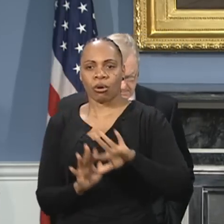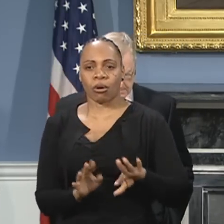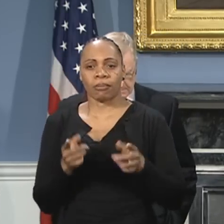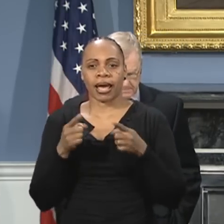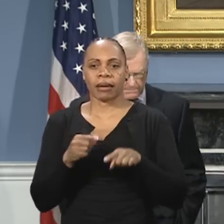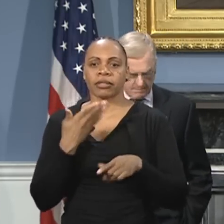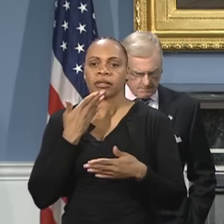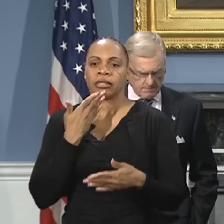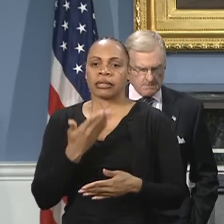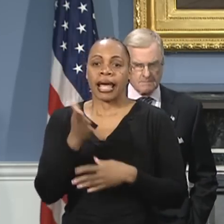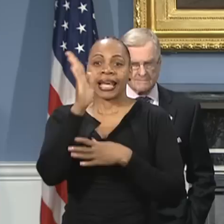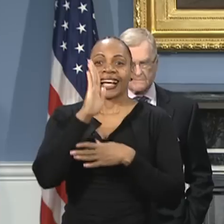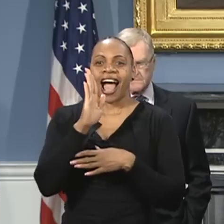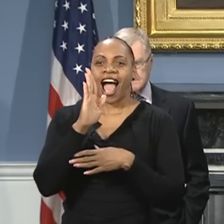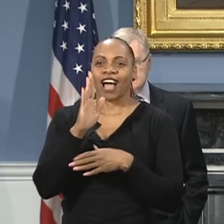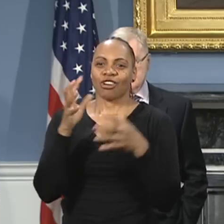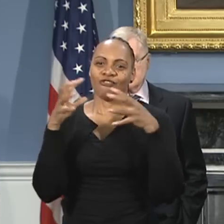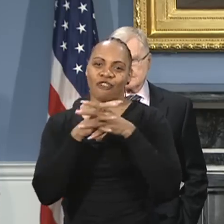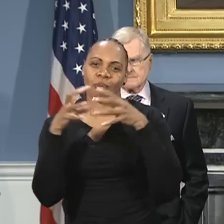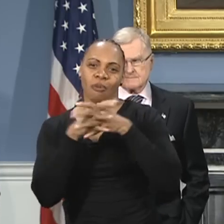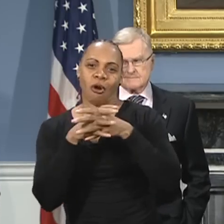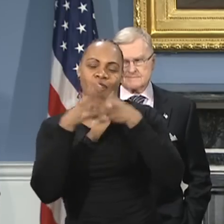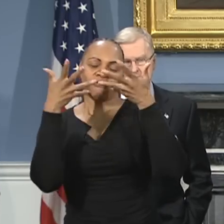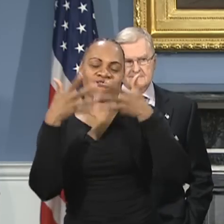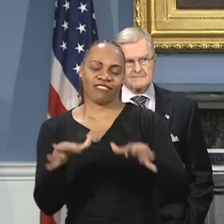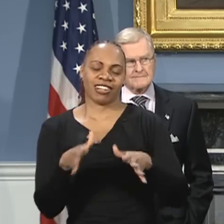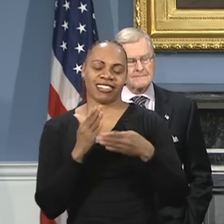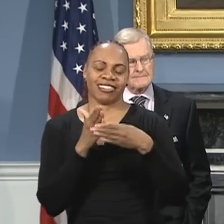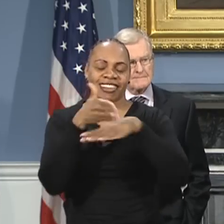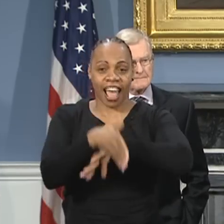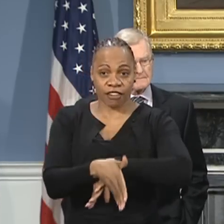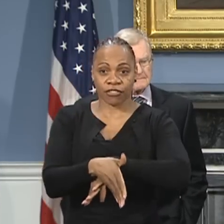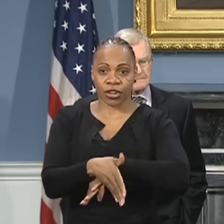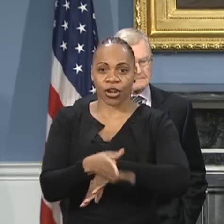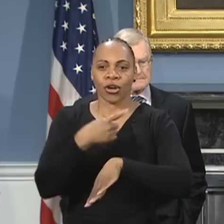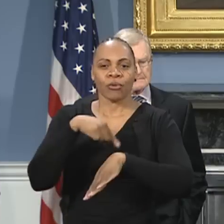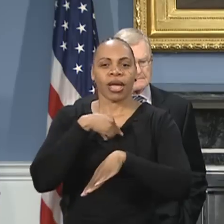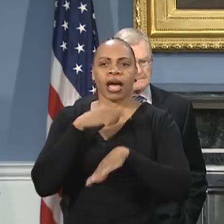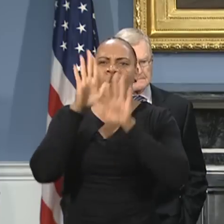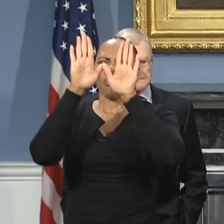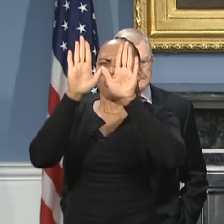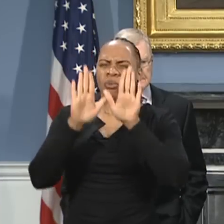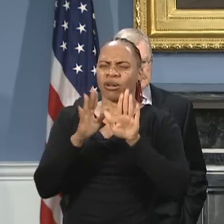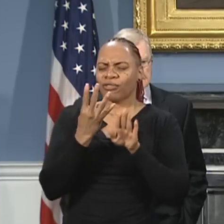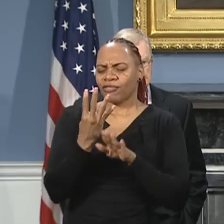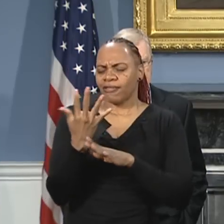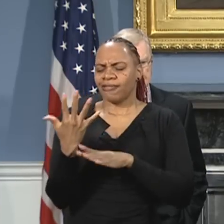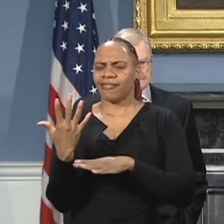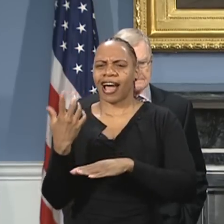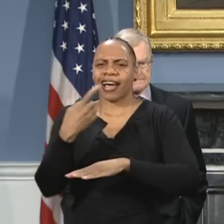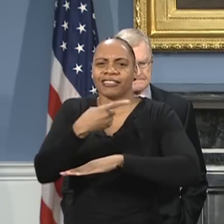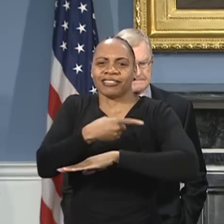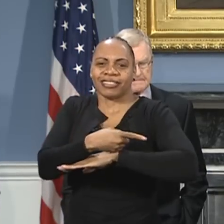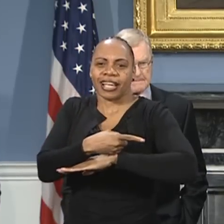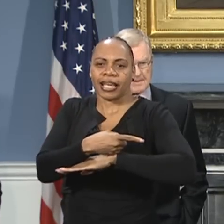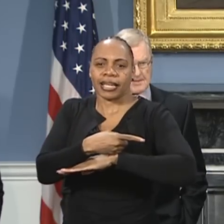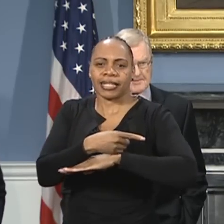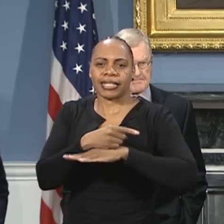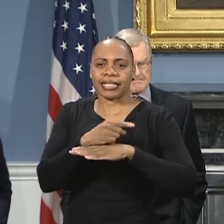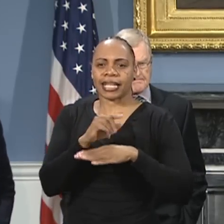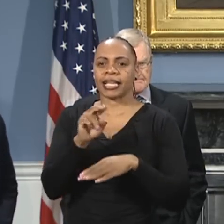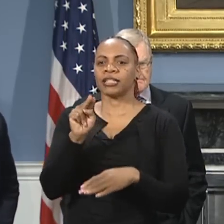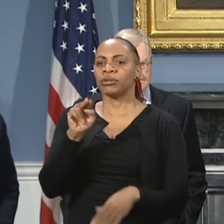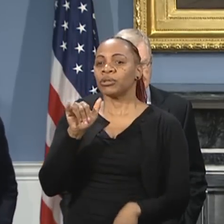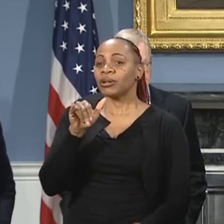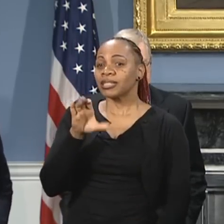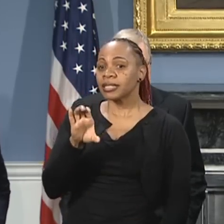storm waited until after the Super Bowl. We had an extraordinary 4 or 5 days in this town. The City of New York and